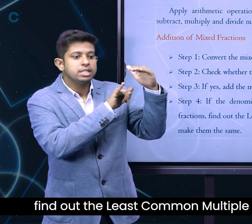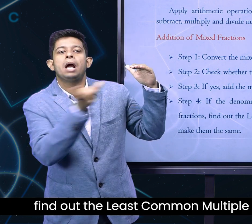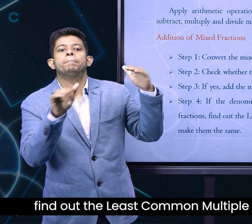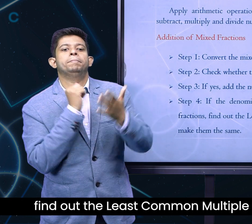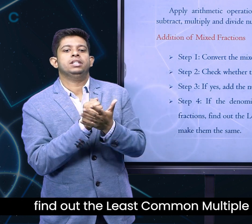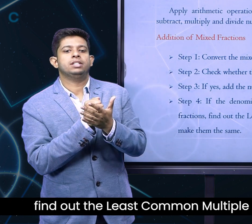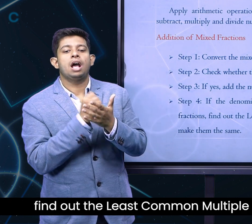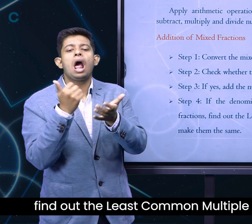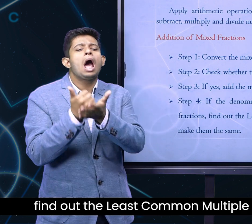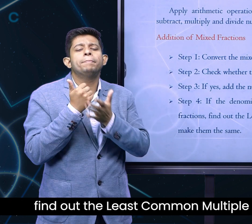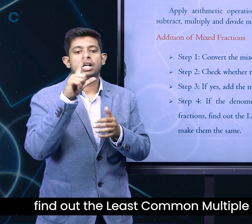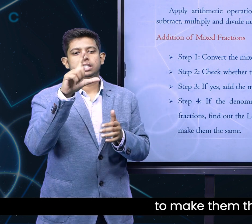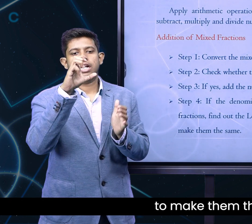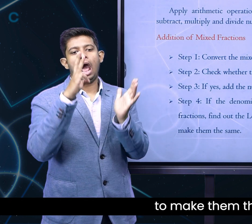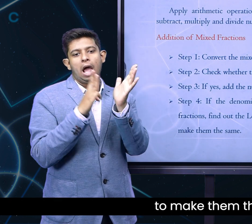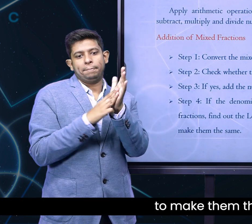multiple of the denominators to make them the same.